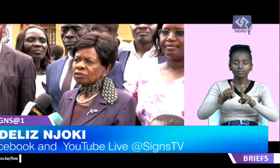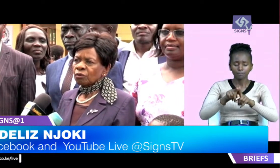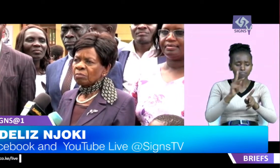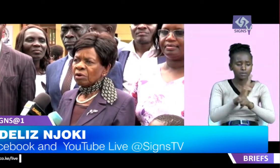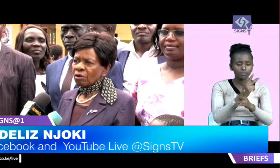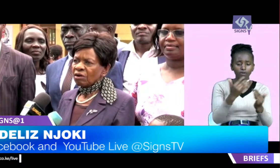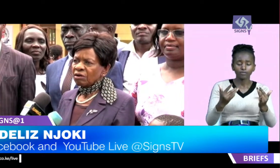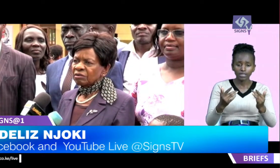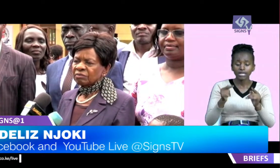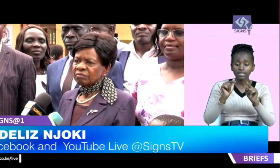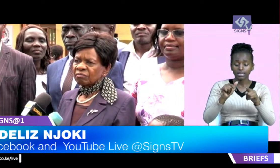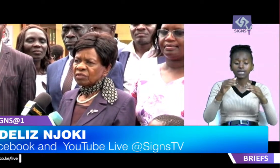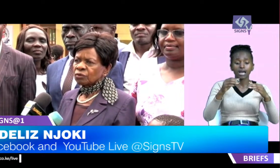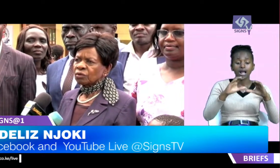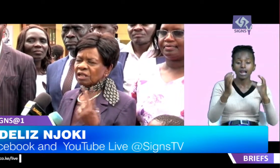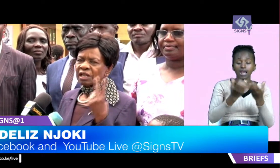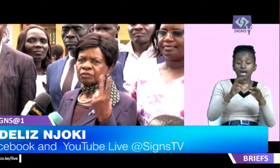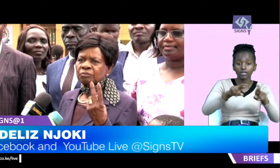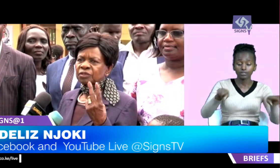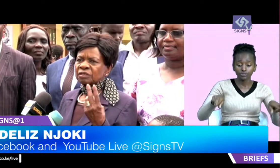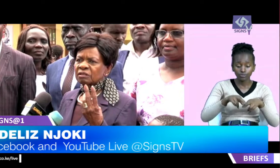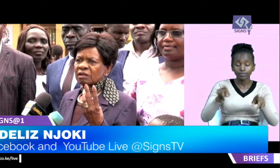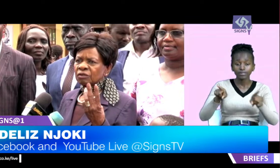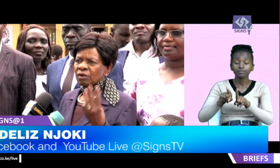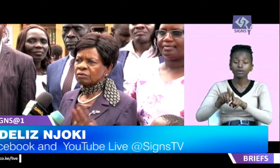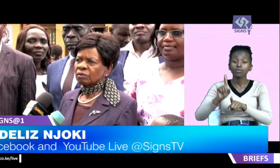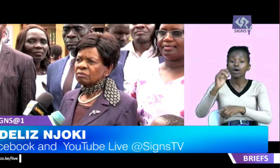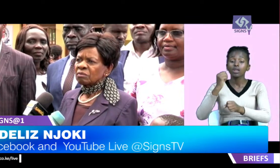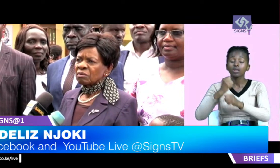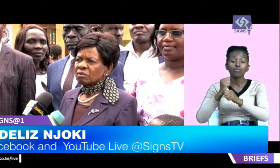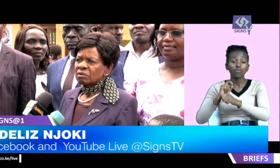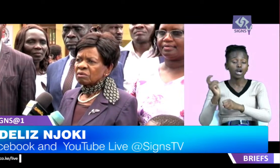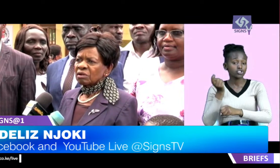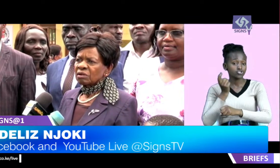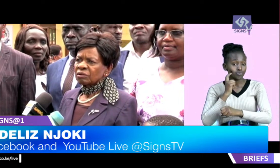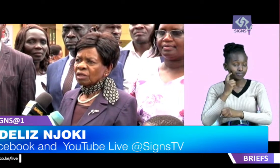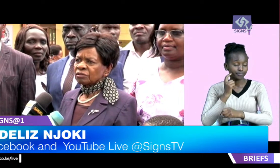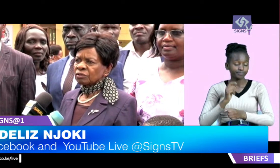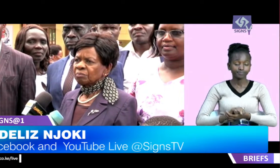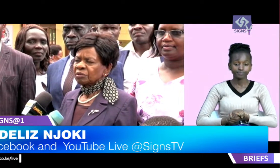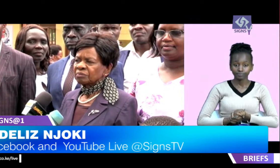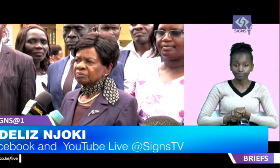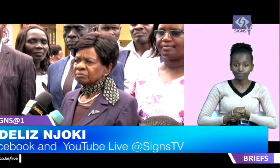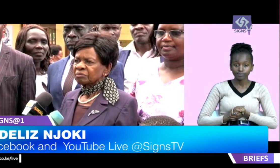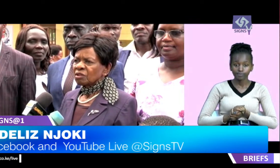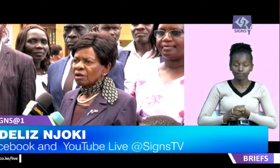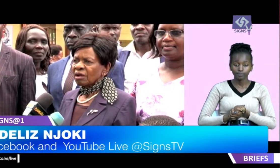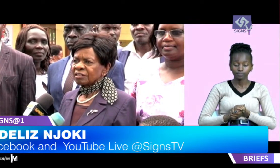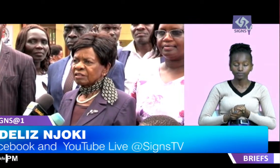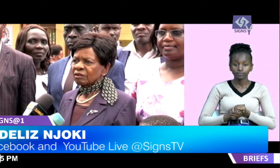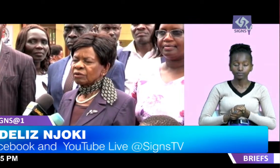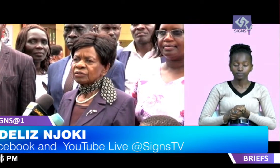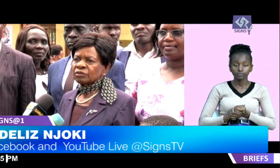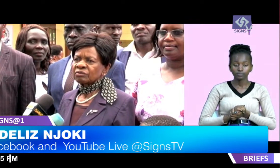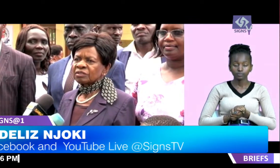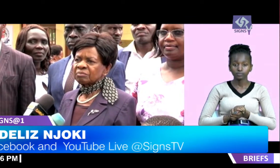workshop block. 2 classrooms and 1 workshop at a cost of 3